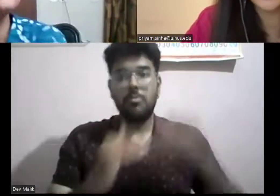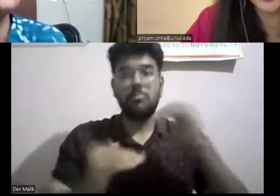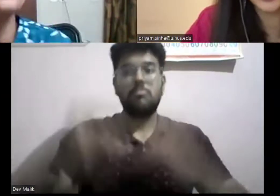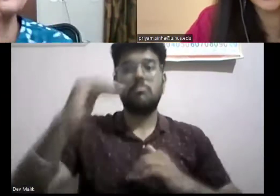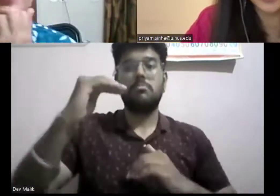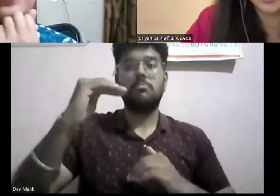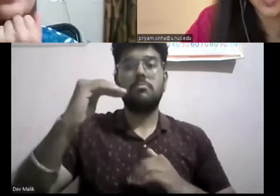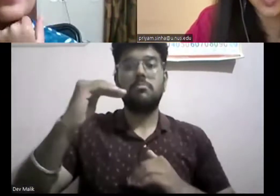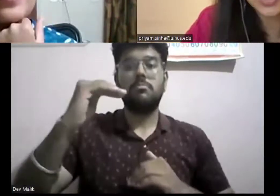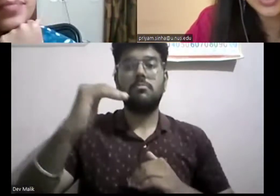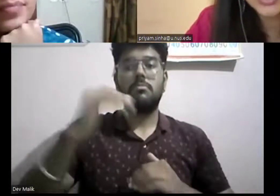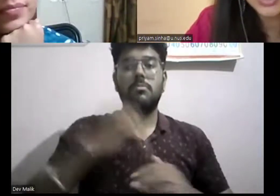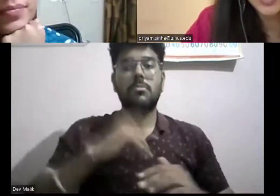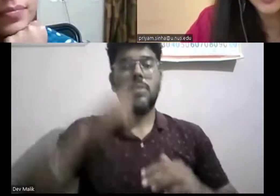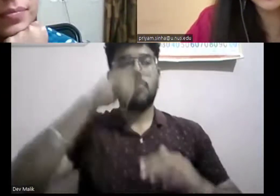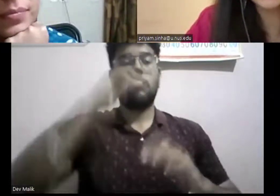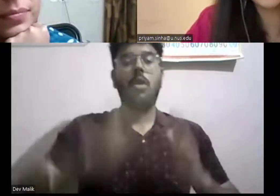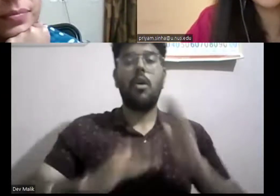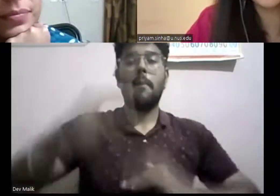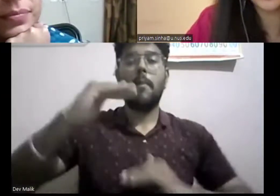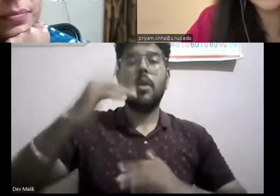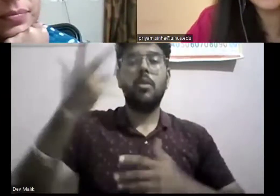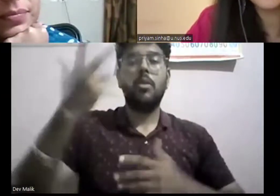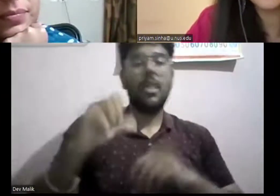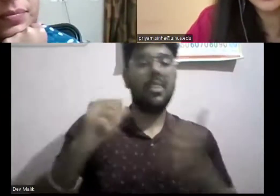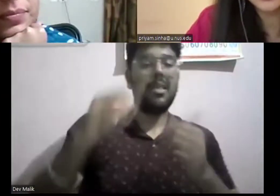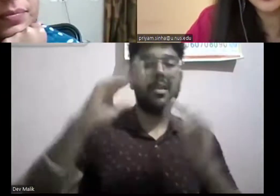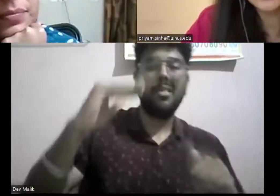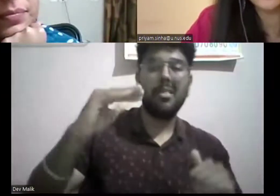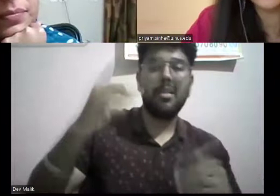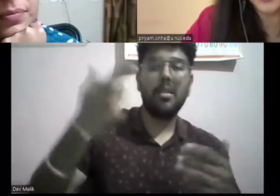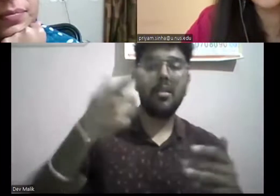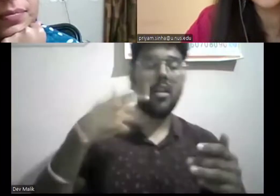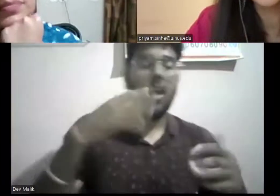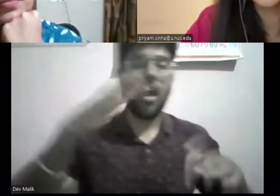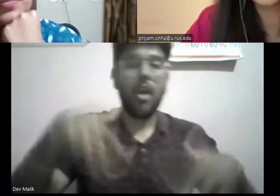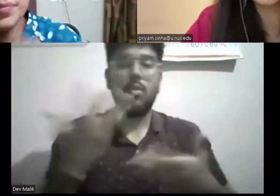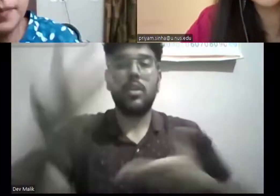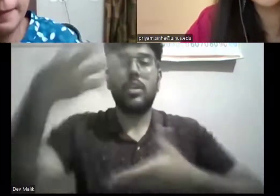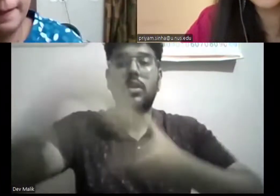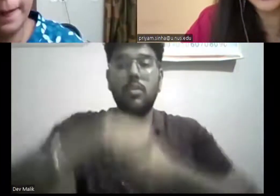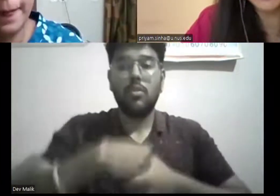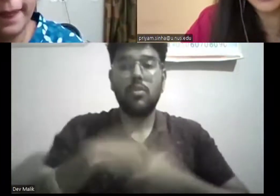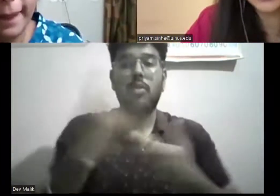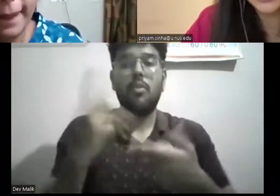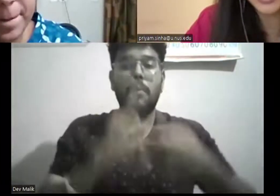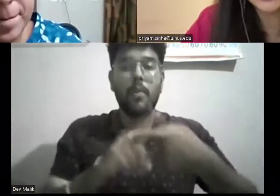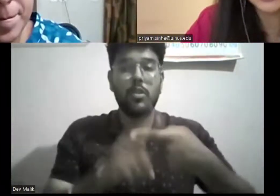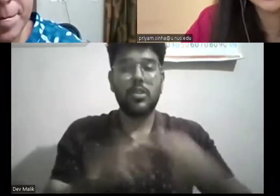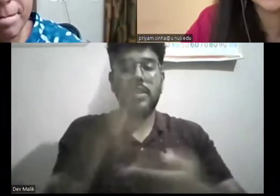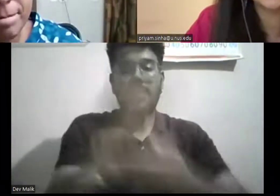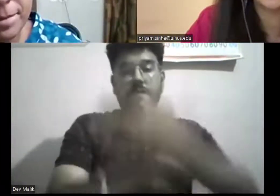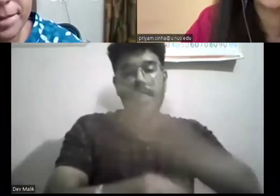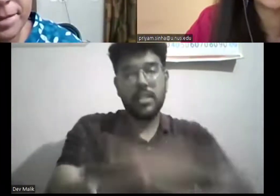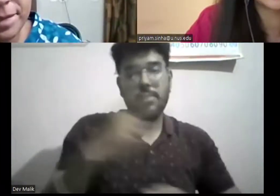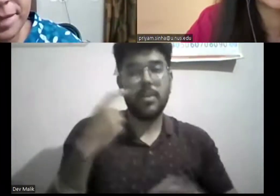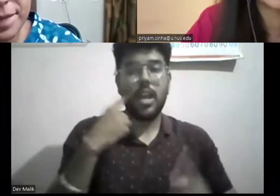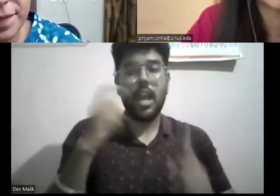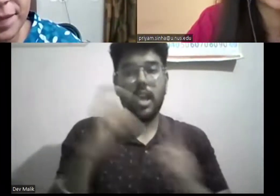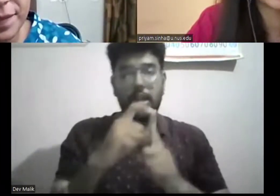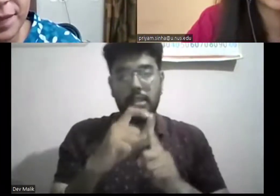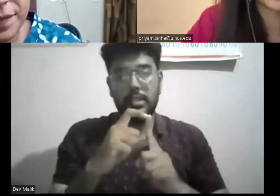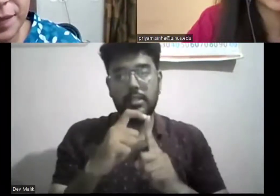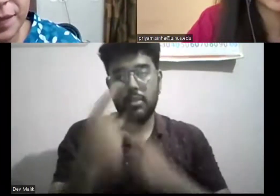Malini's narrative endorses with the progressive, inclusive, and positive disability identity